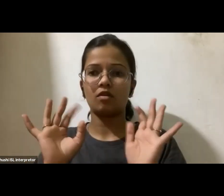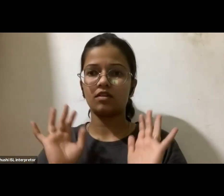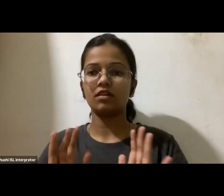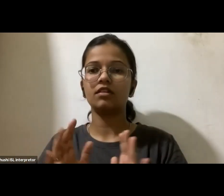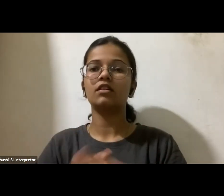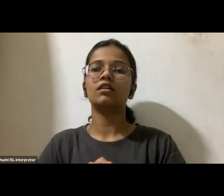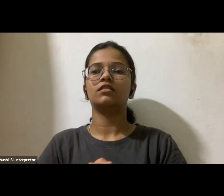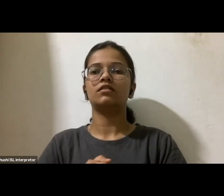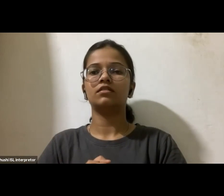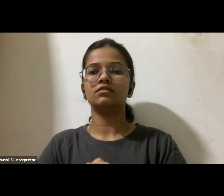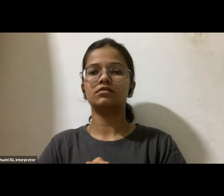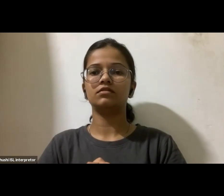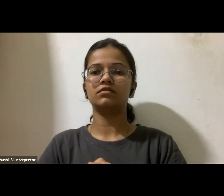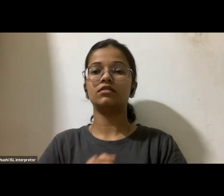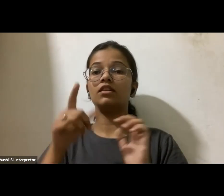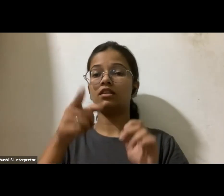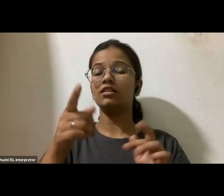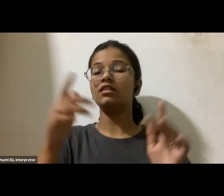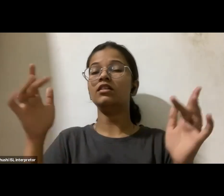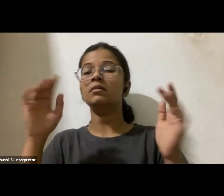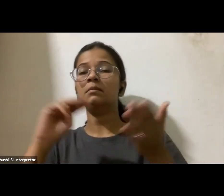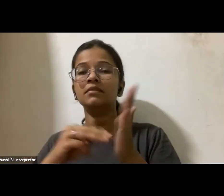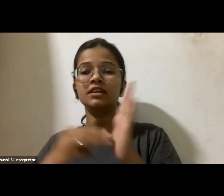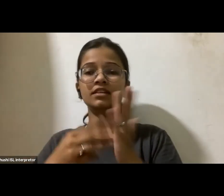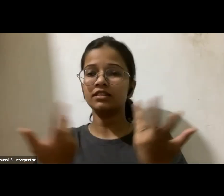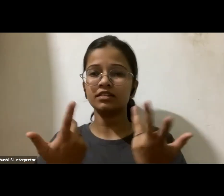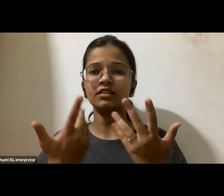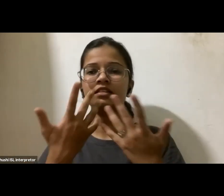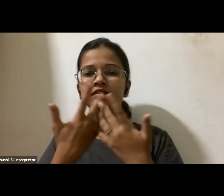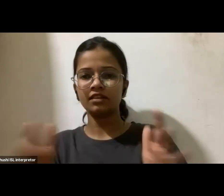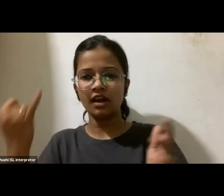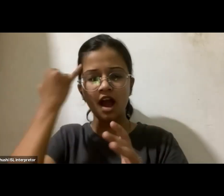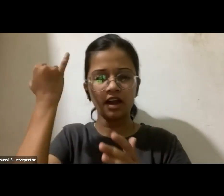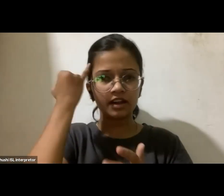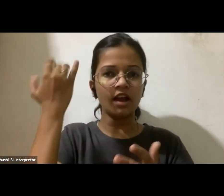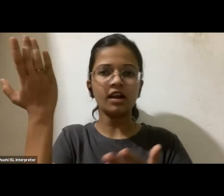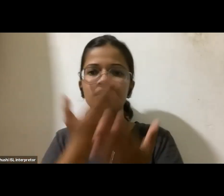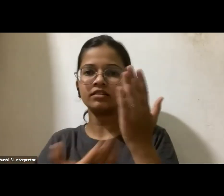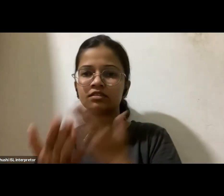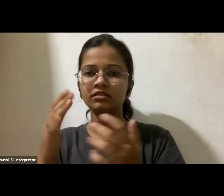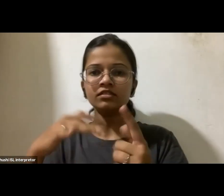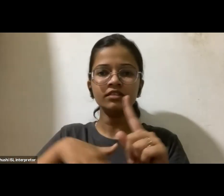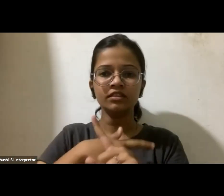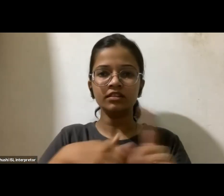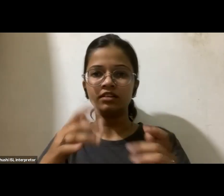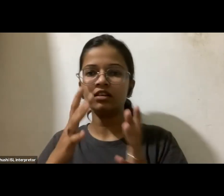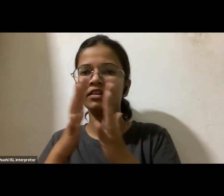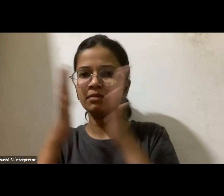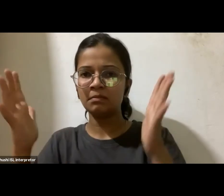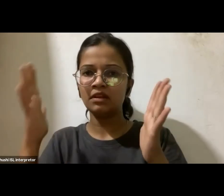And that is what is going to define whether or not the idea of such crowdsourced pages is a good one or a bad